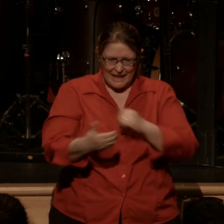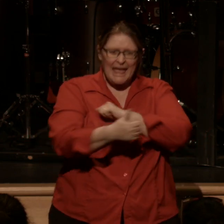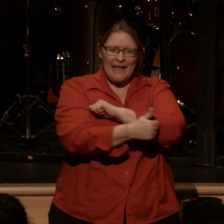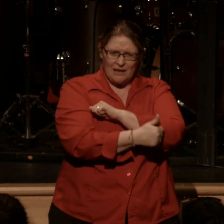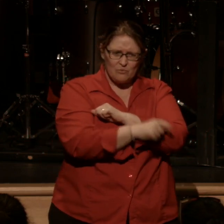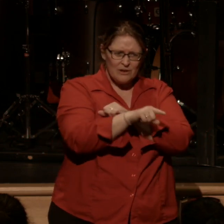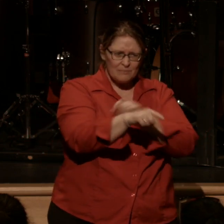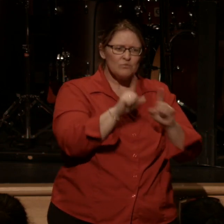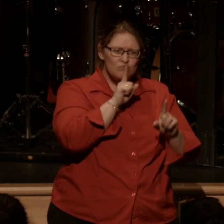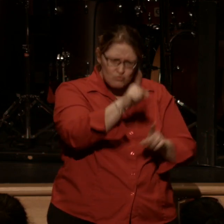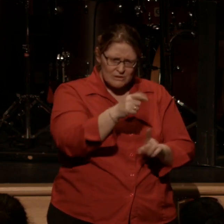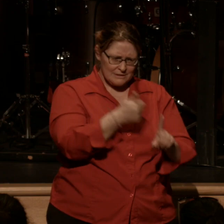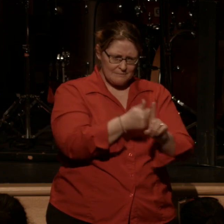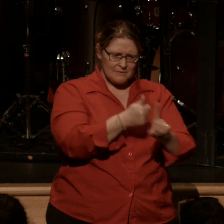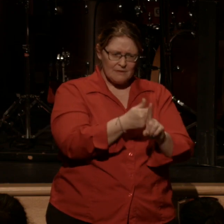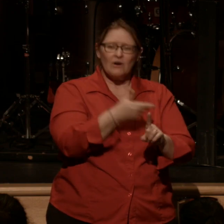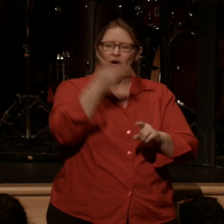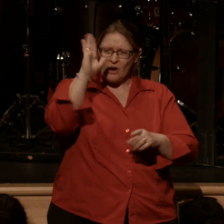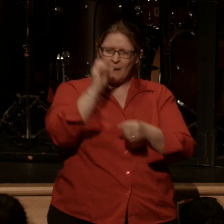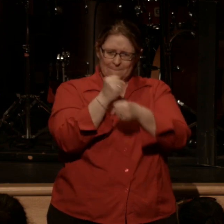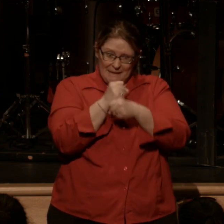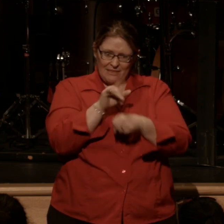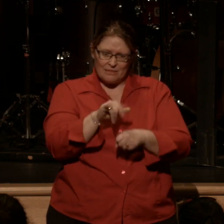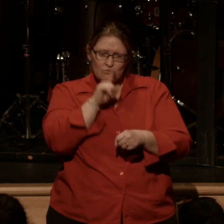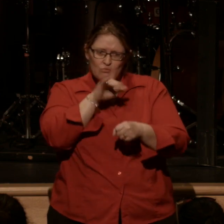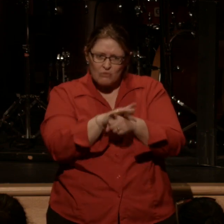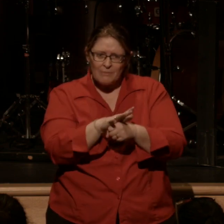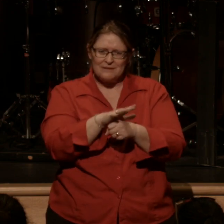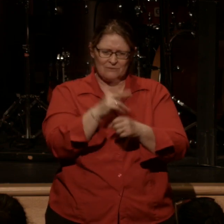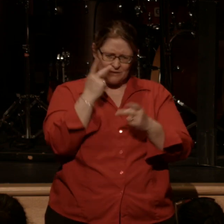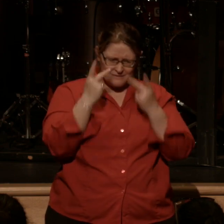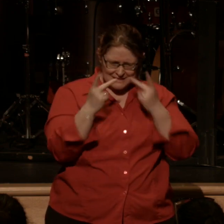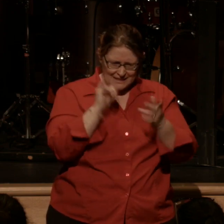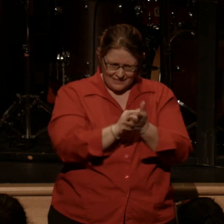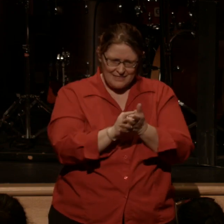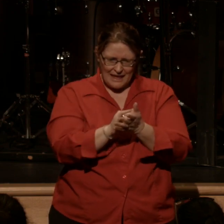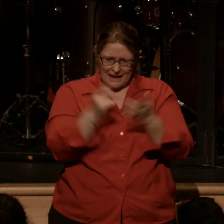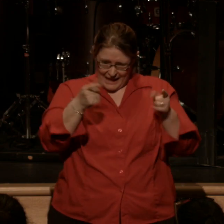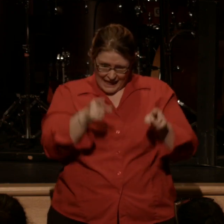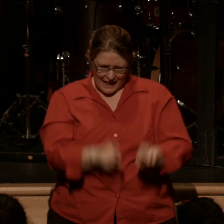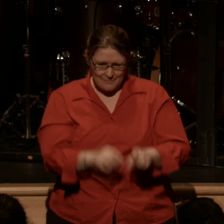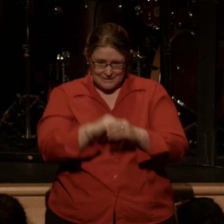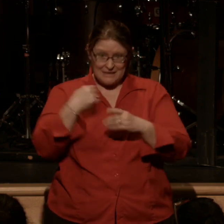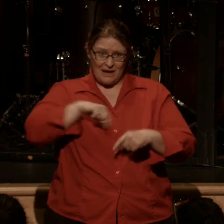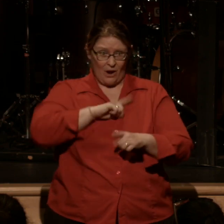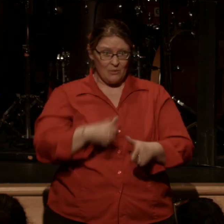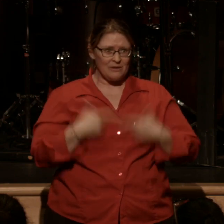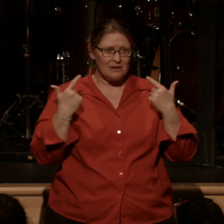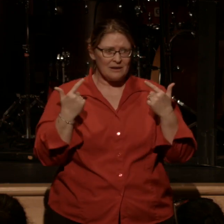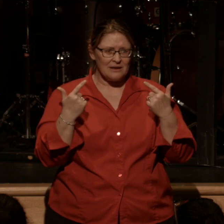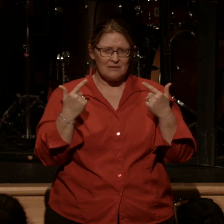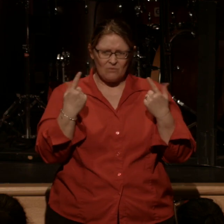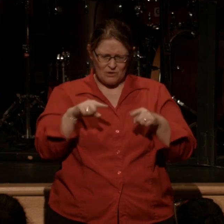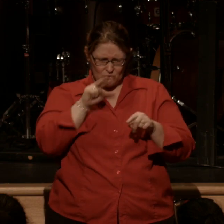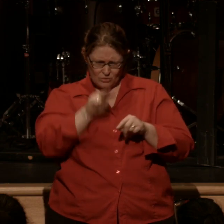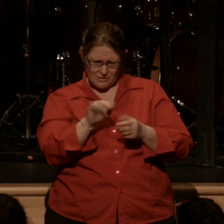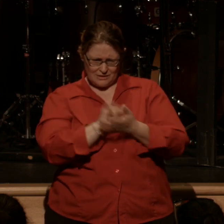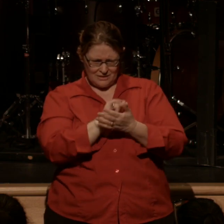Abraham was real, and God made these promises, and we have seen them fulfilled throughout our life as we look into